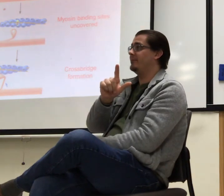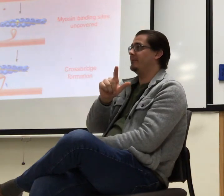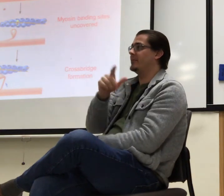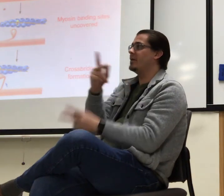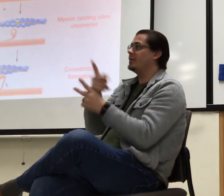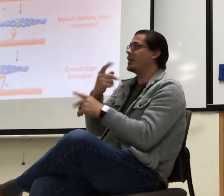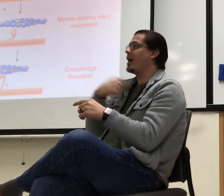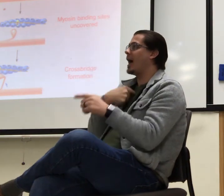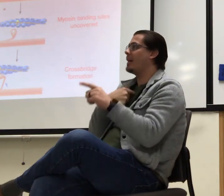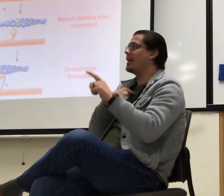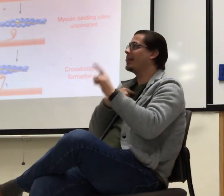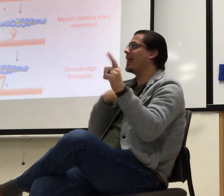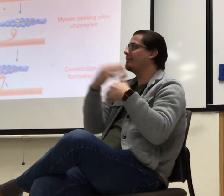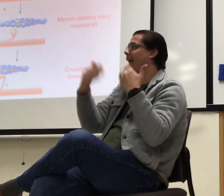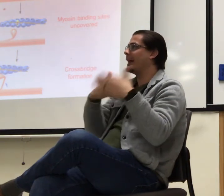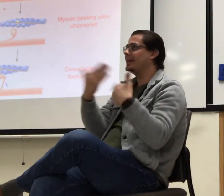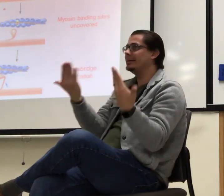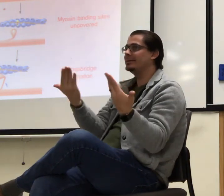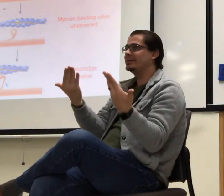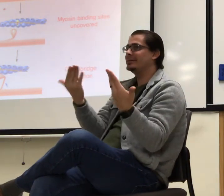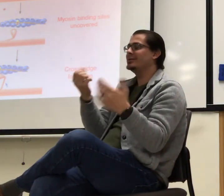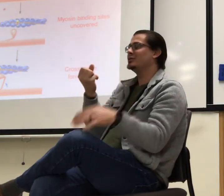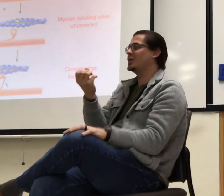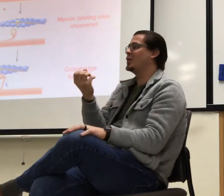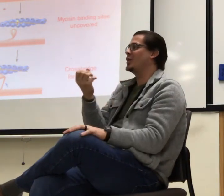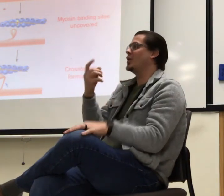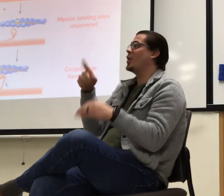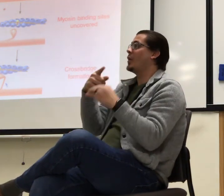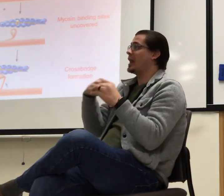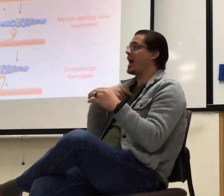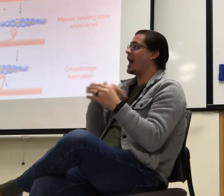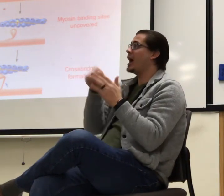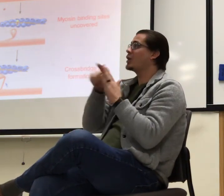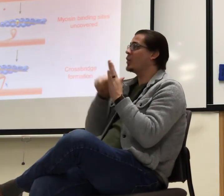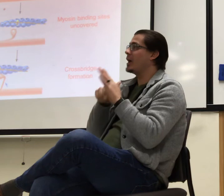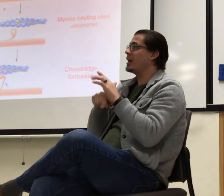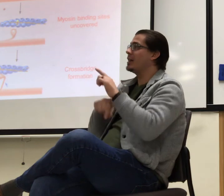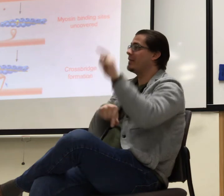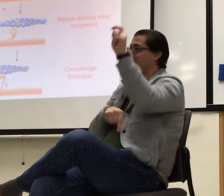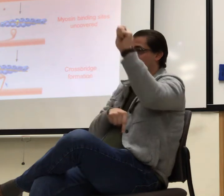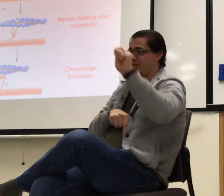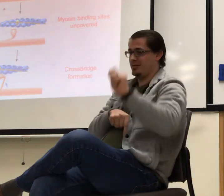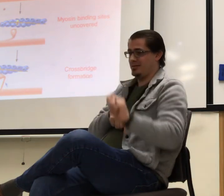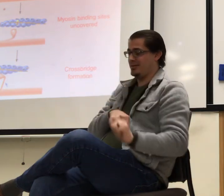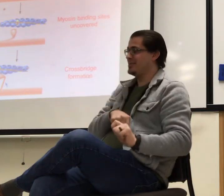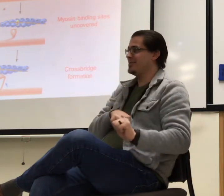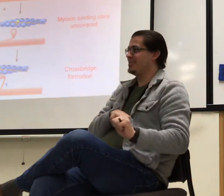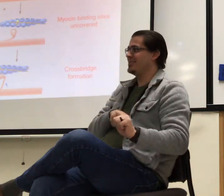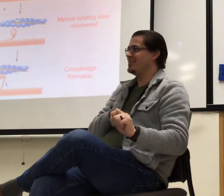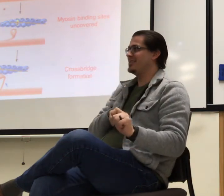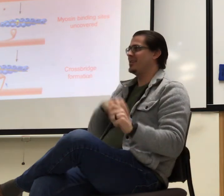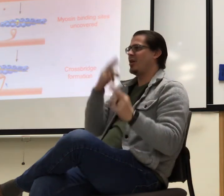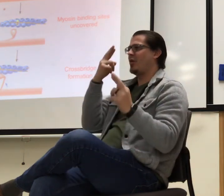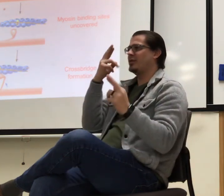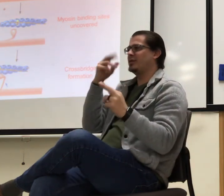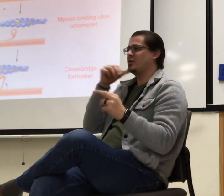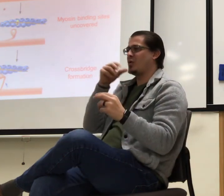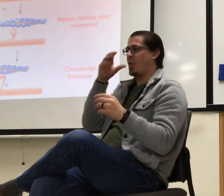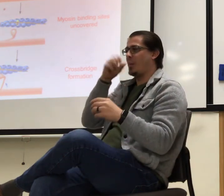I'm left-handed. Yeah, right, so when I grade with my left hand, I go, hopefully you don't miss